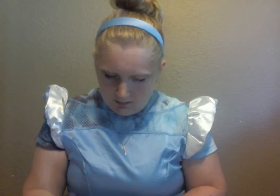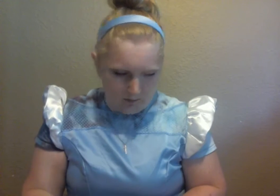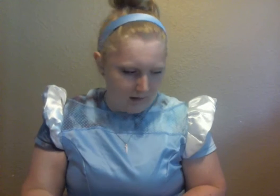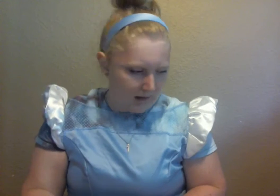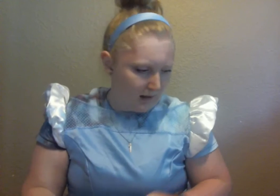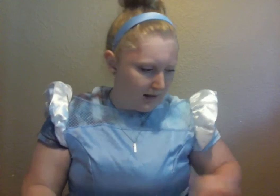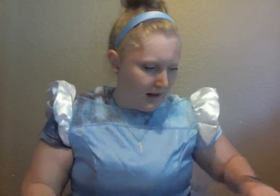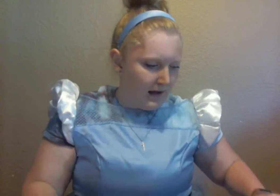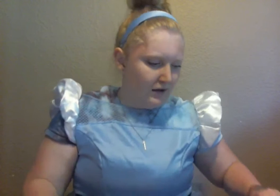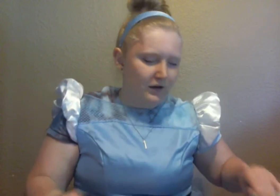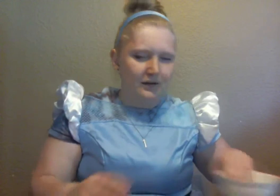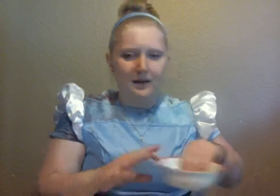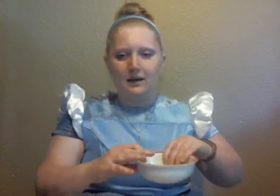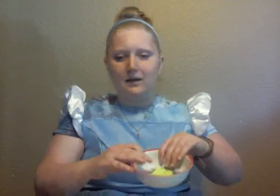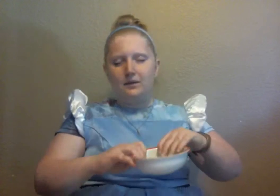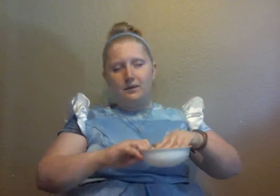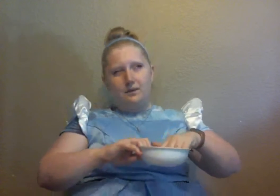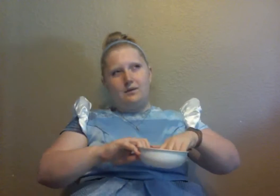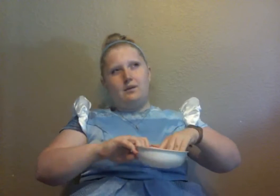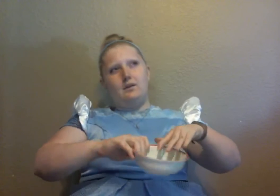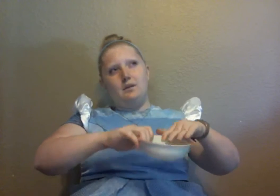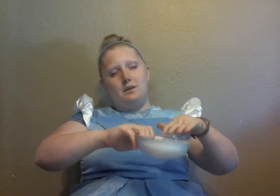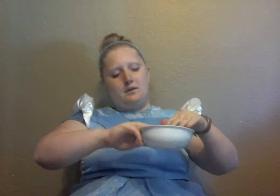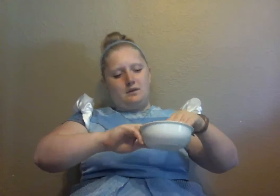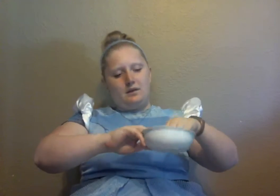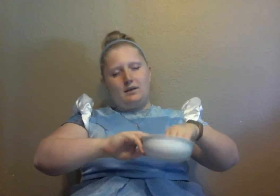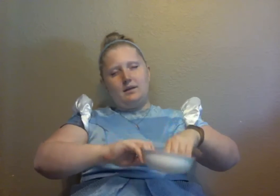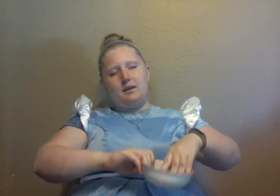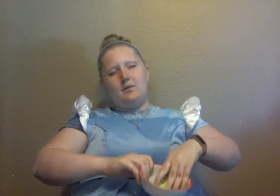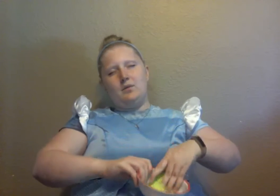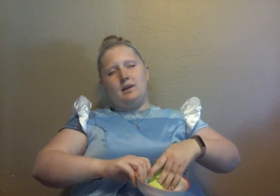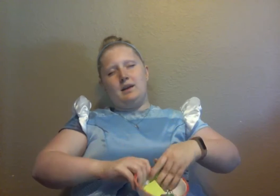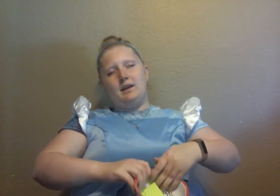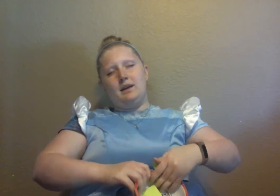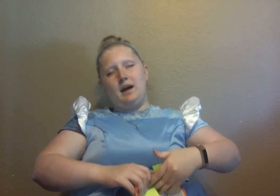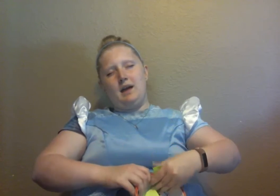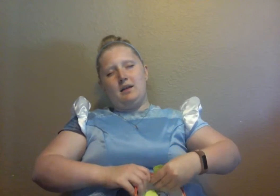And then I need an adjective. Let's see what we can get.